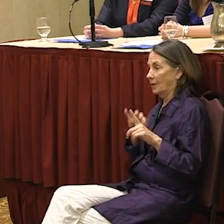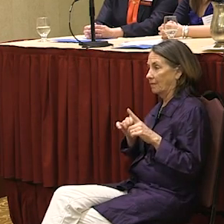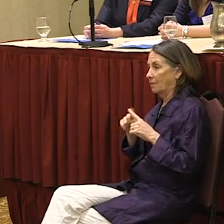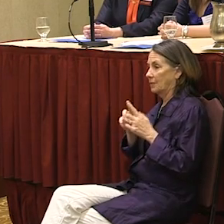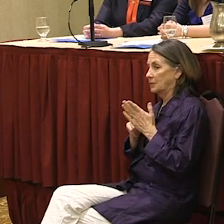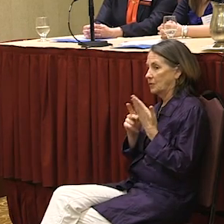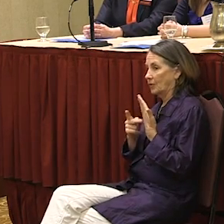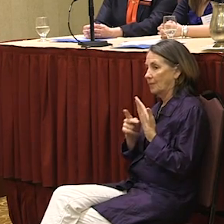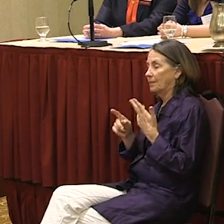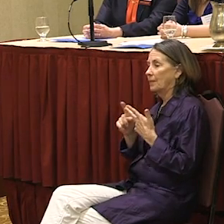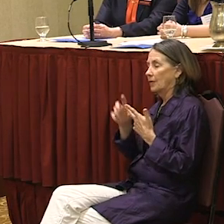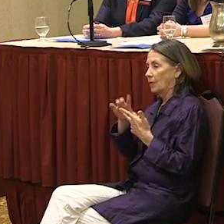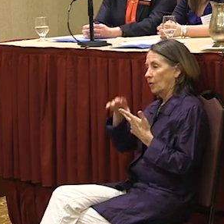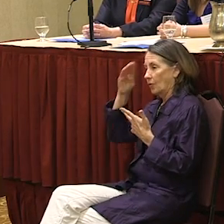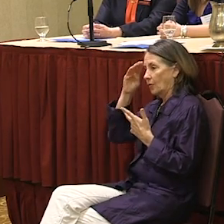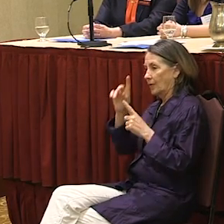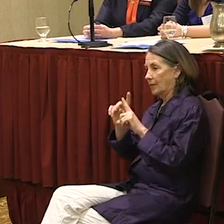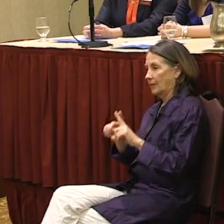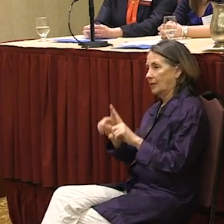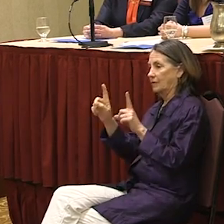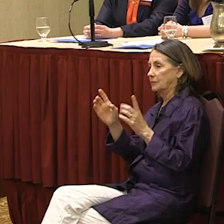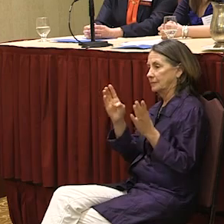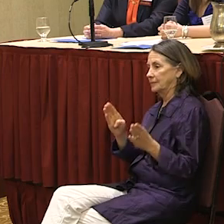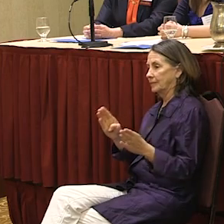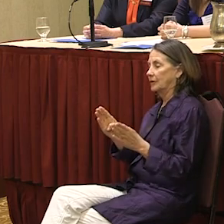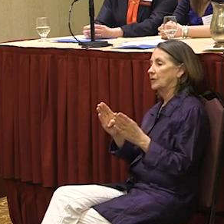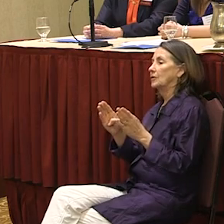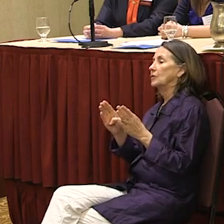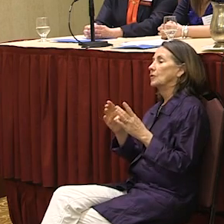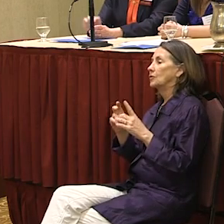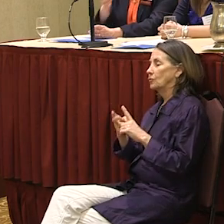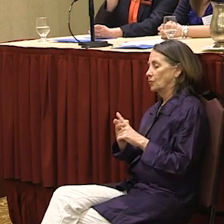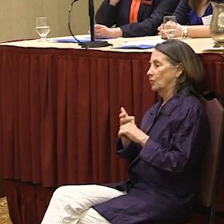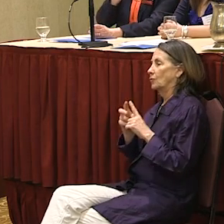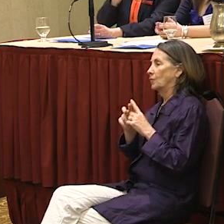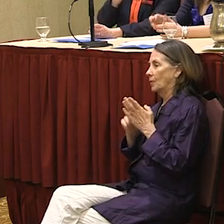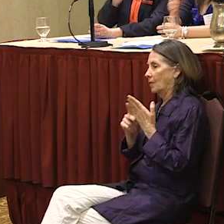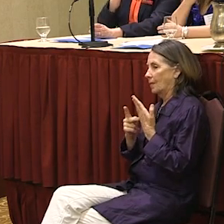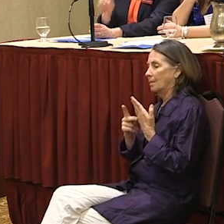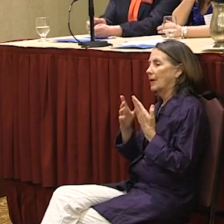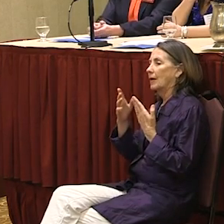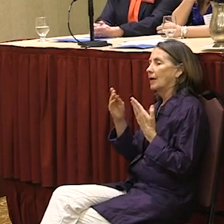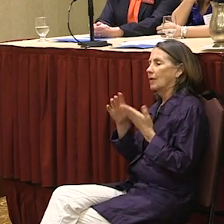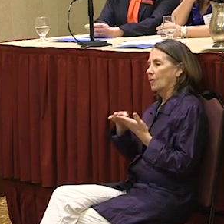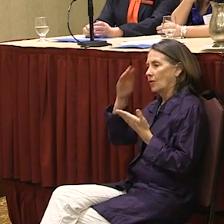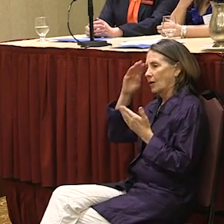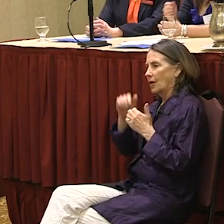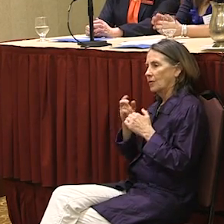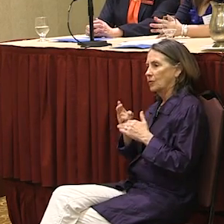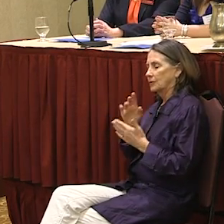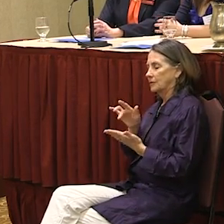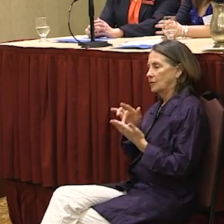programs, learn the different strategies to recruiting to programs, learn how to use a